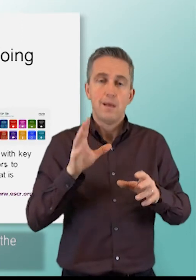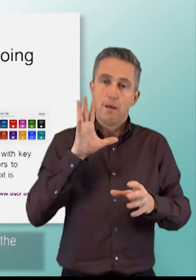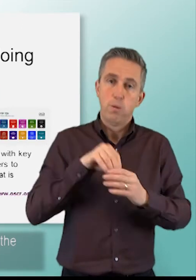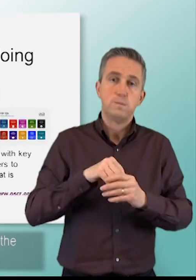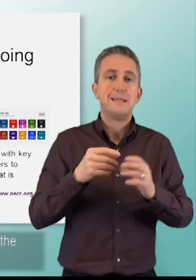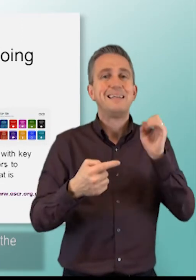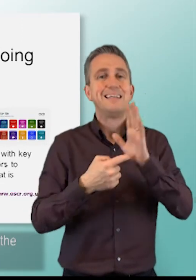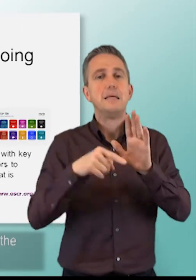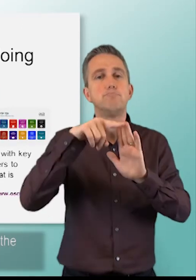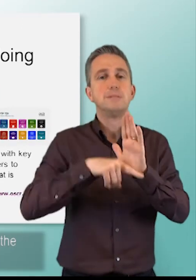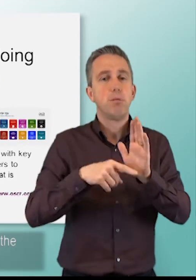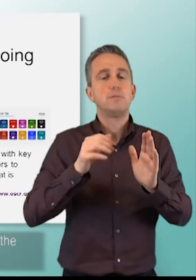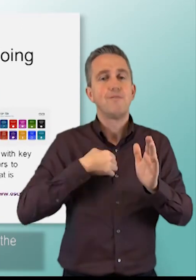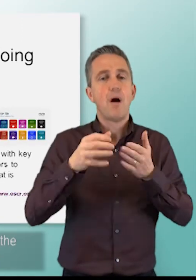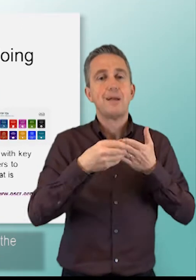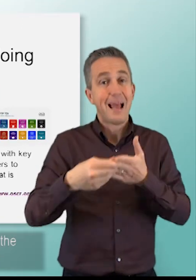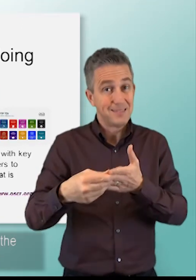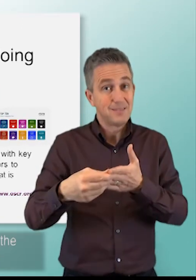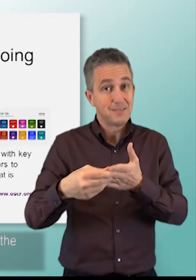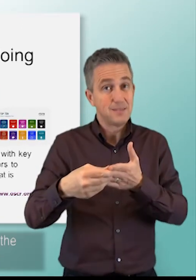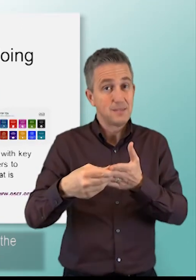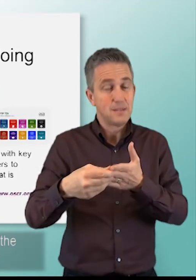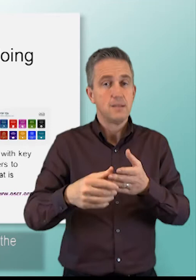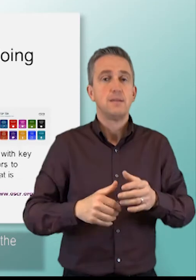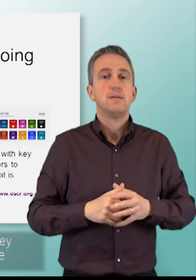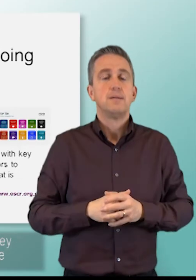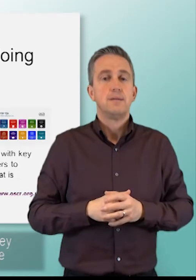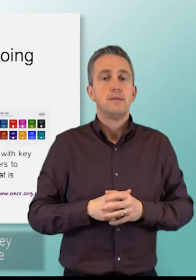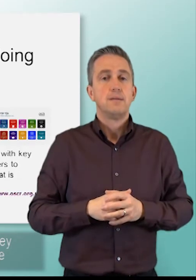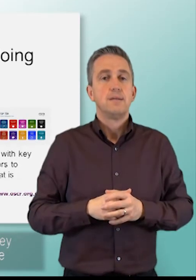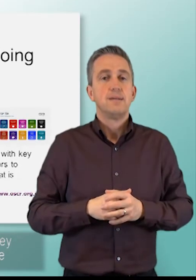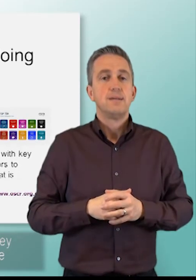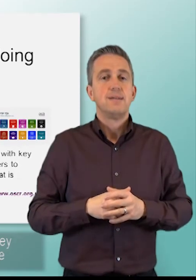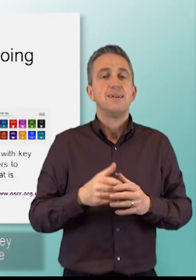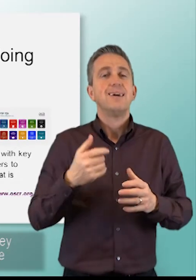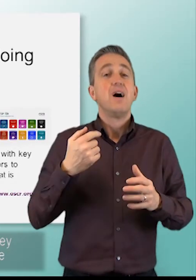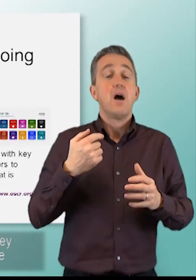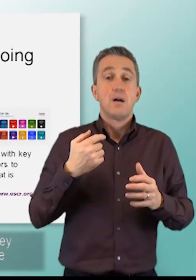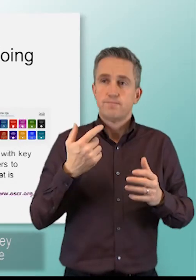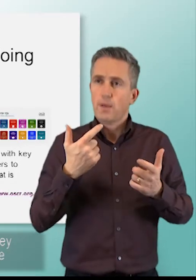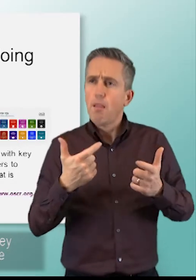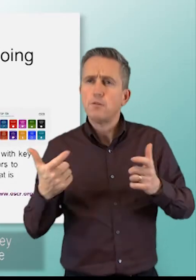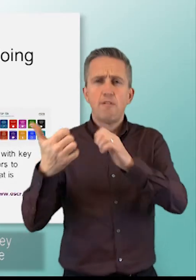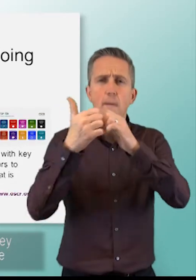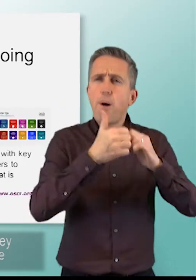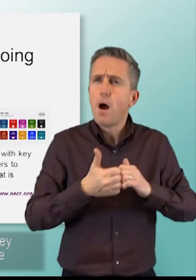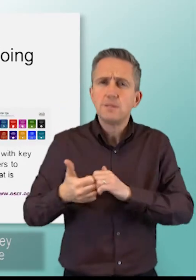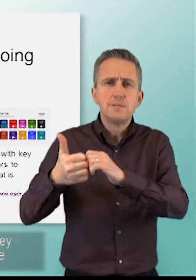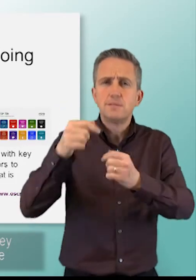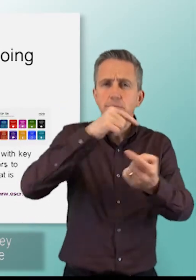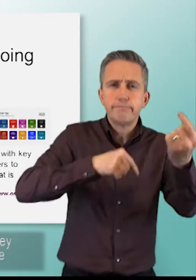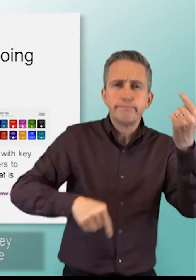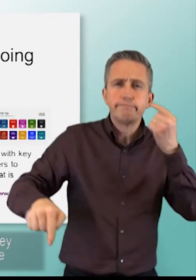about the key principles of the guidance. I think the most important thing that we're doing is that we're trying to work with key partners across the